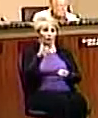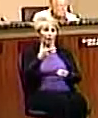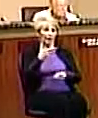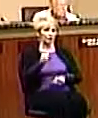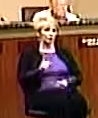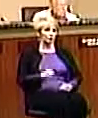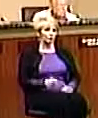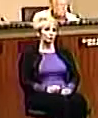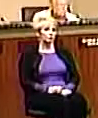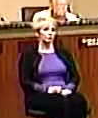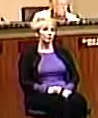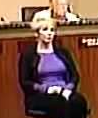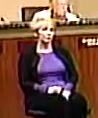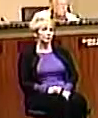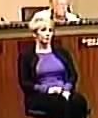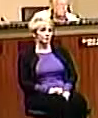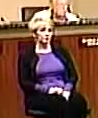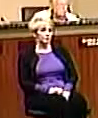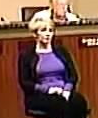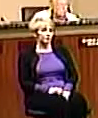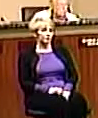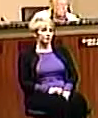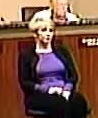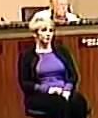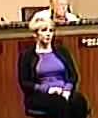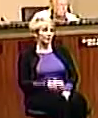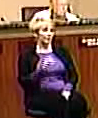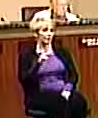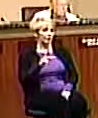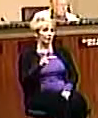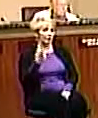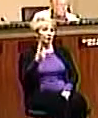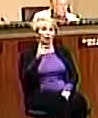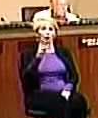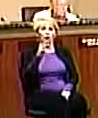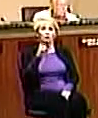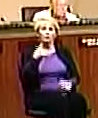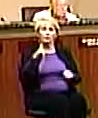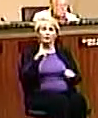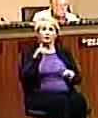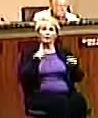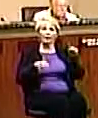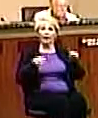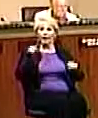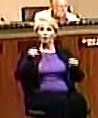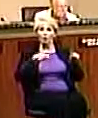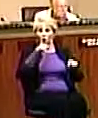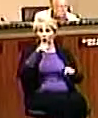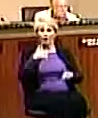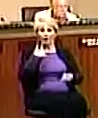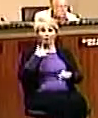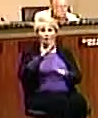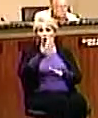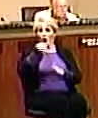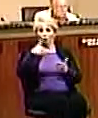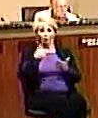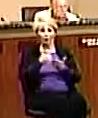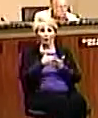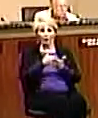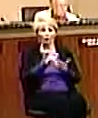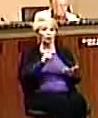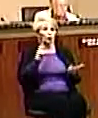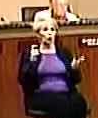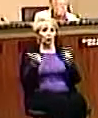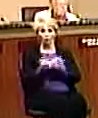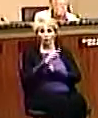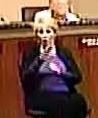schools. Okay. And the terms remain staggered so that you would never have a complete turnover of